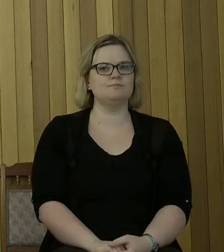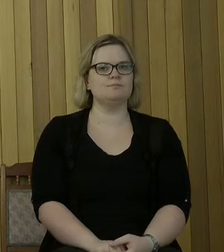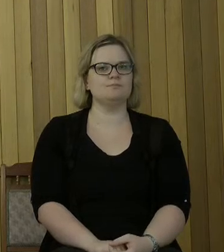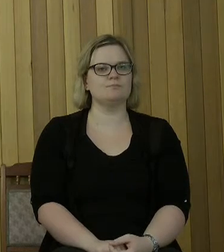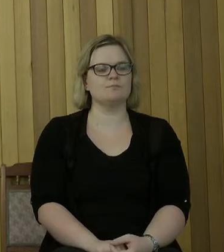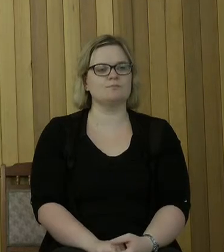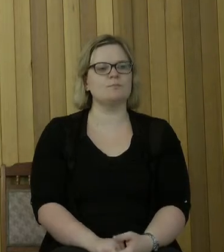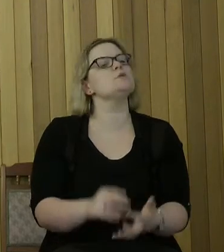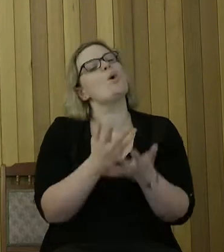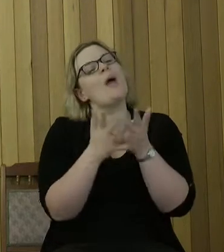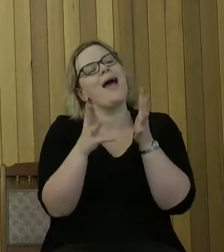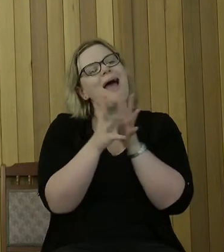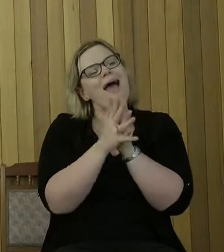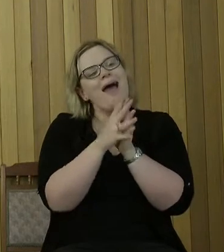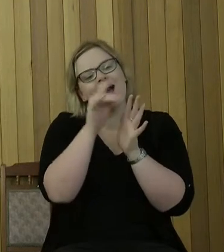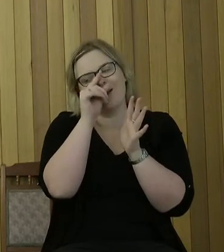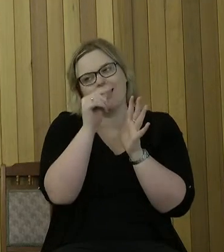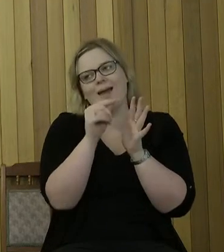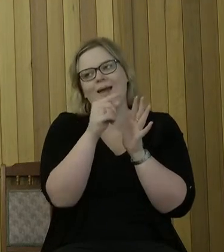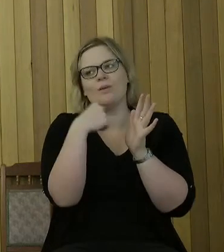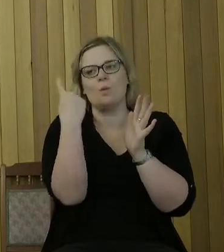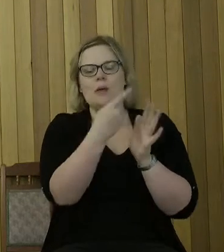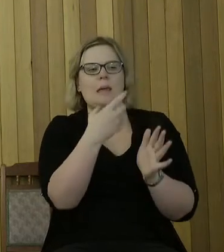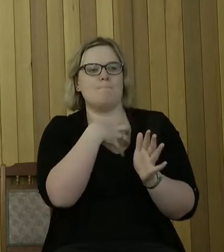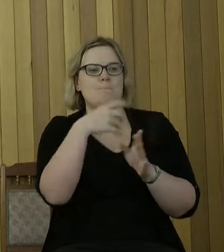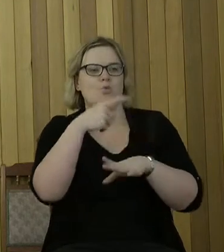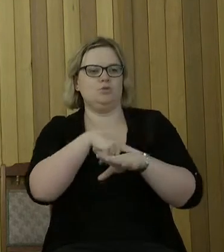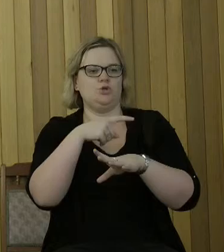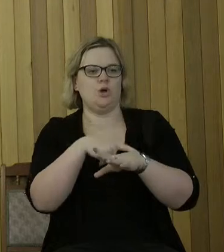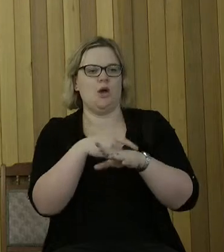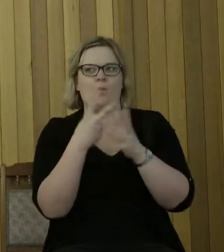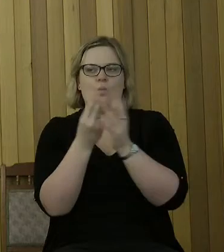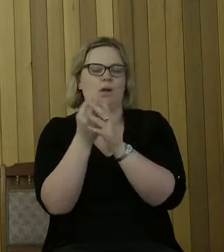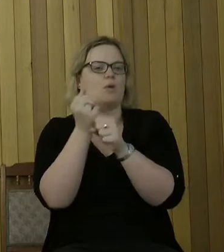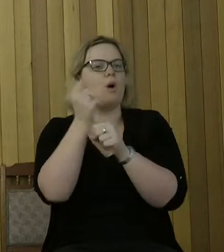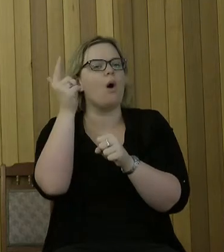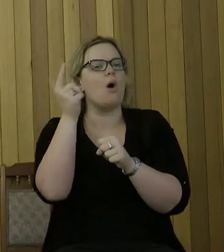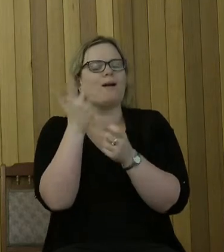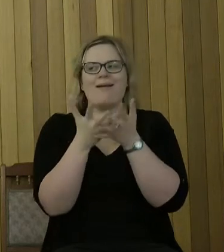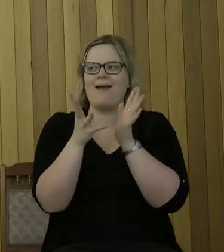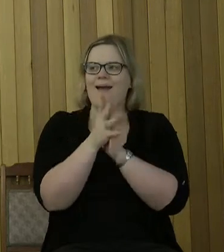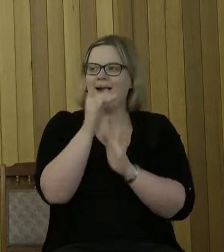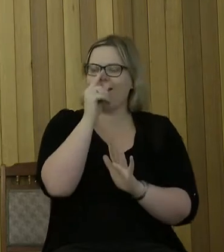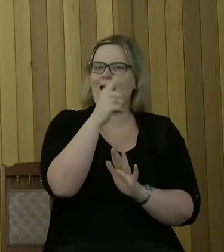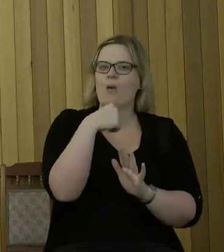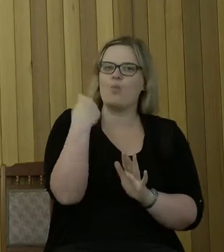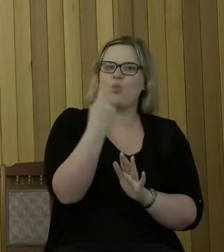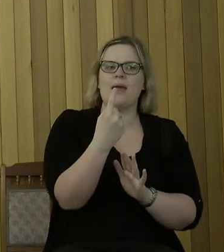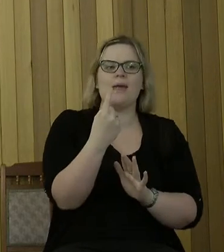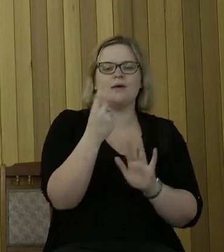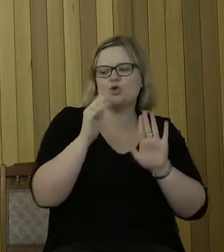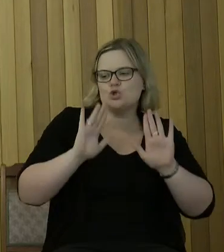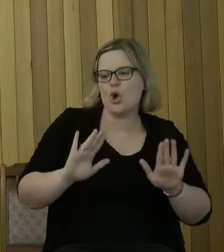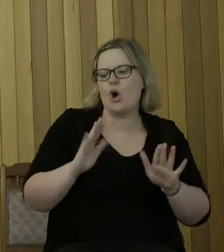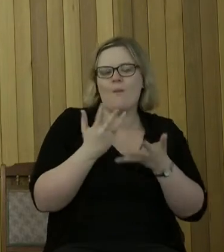So how can we spend time with God? How can we stop? How can we devote our lives